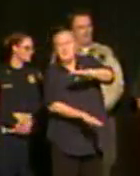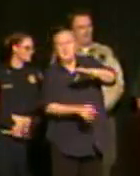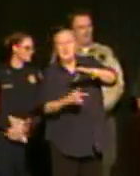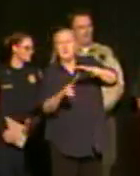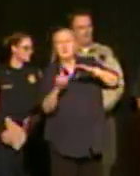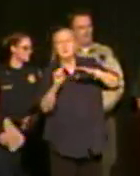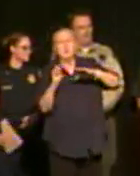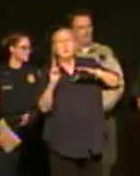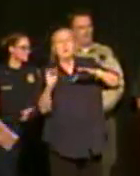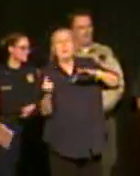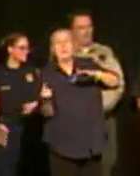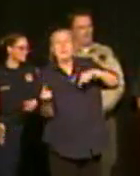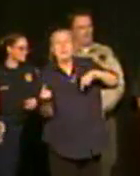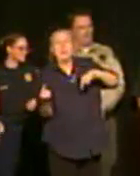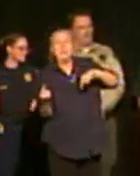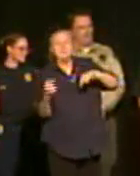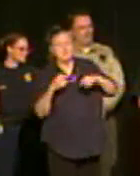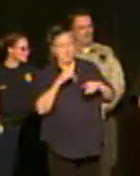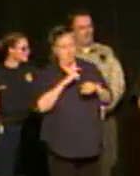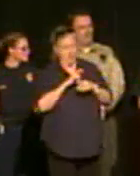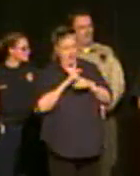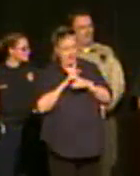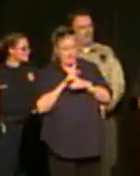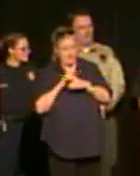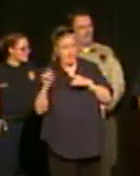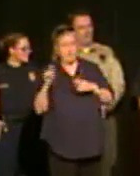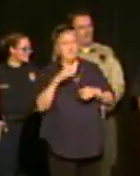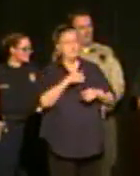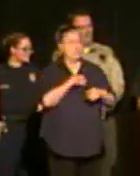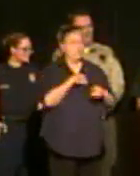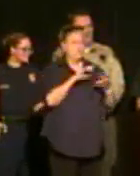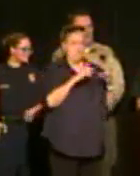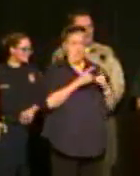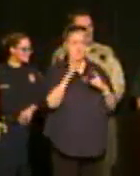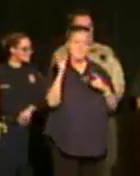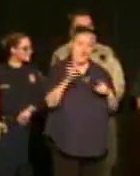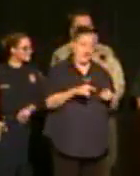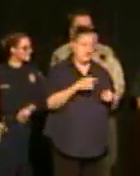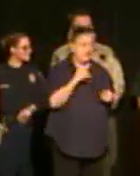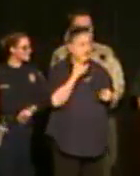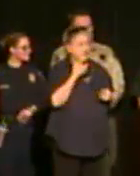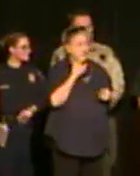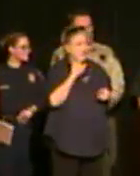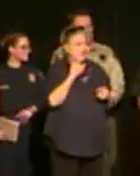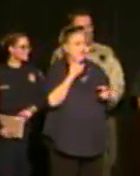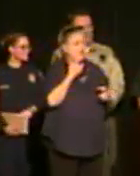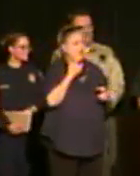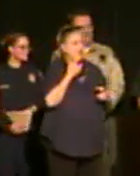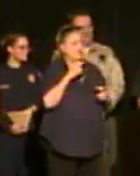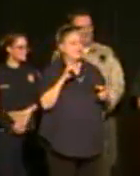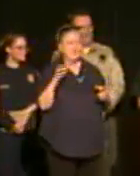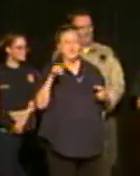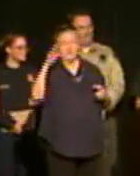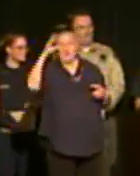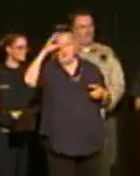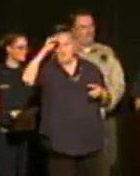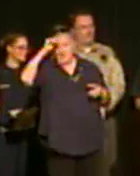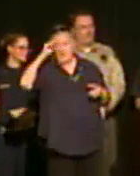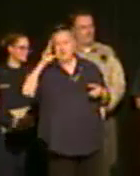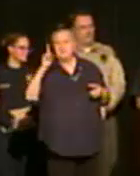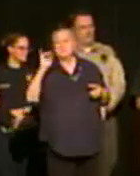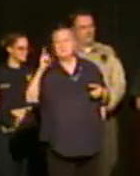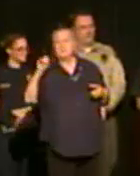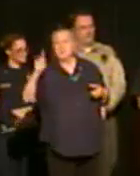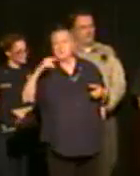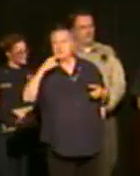glowing. So I call the sheriff's department back, and I get a male dispatcher, and